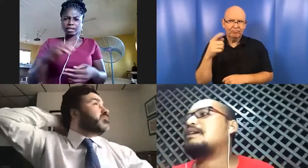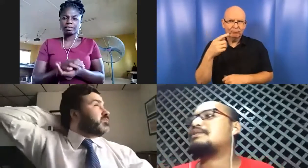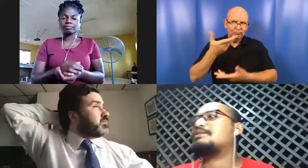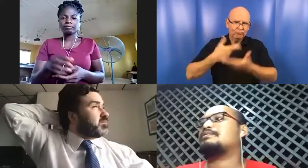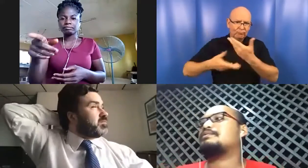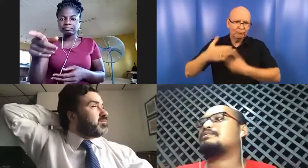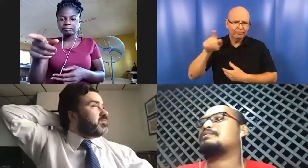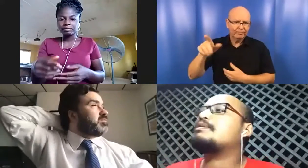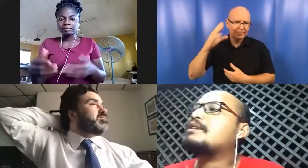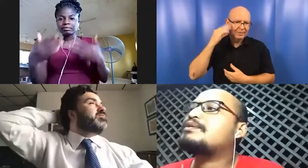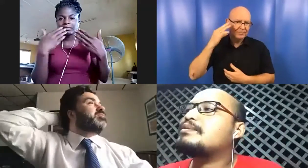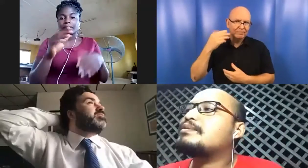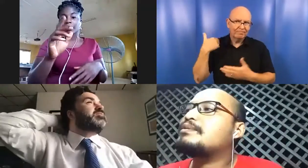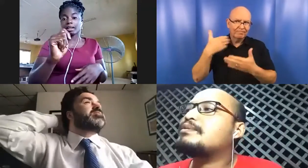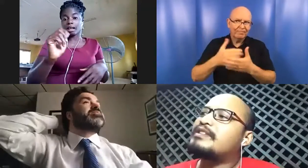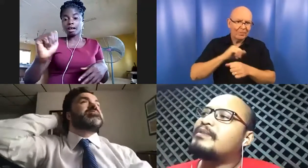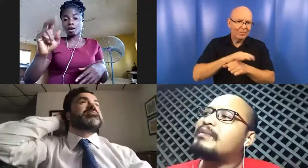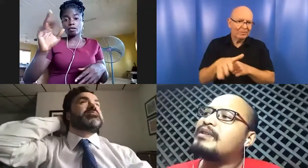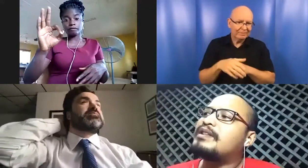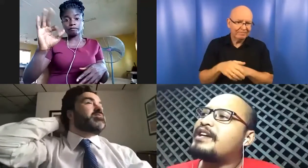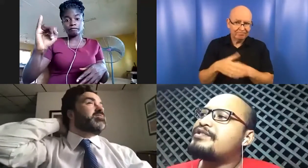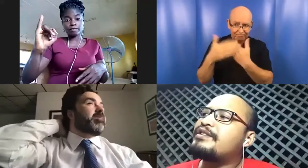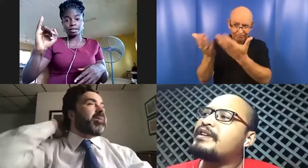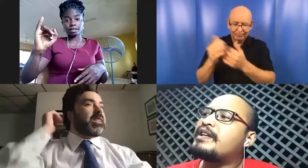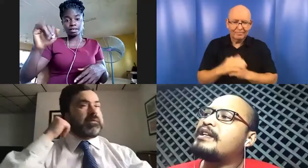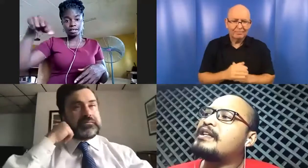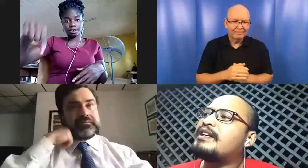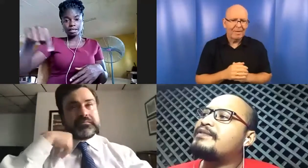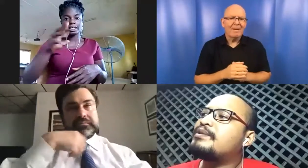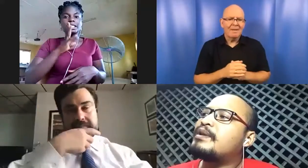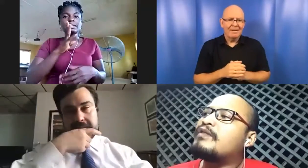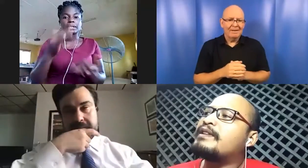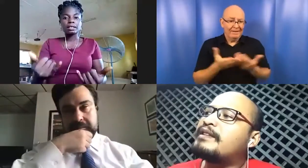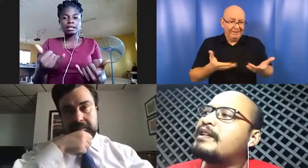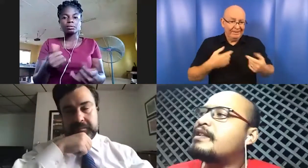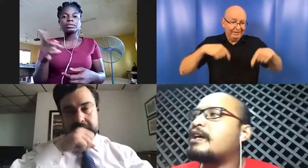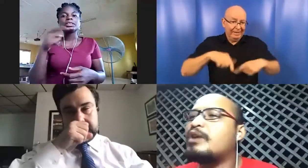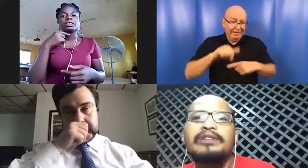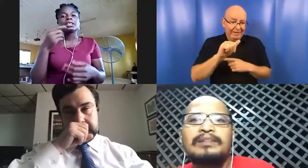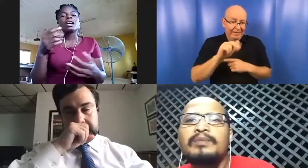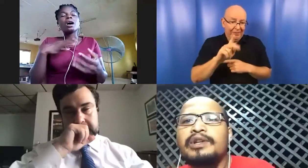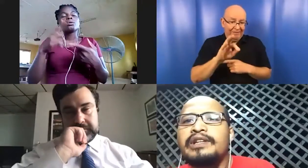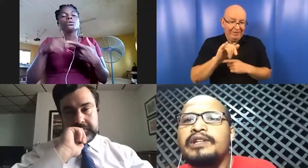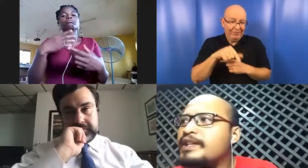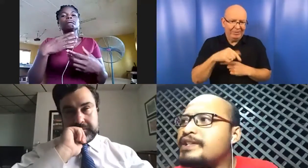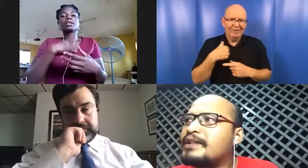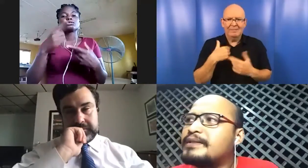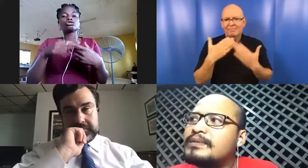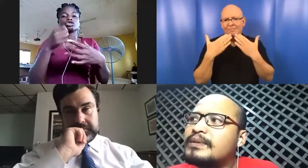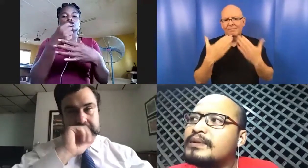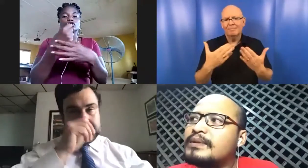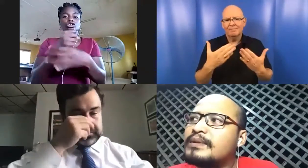would like to now I would like to testimony about the changes in daily life due to the COVID-19 in the autism community in